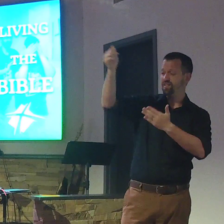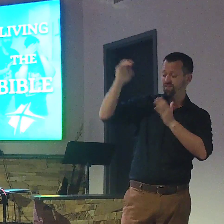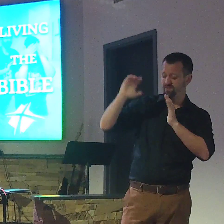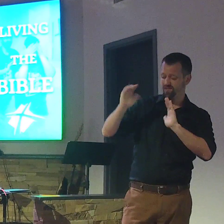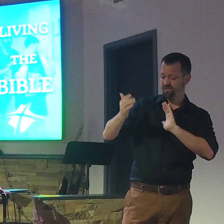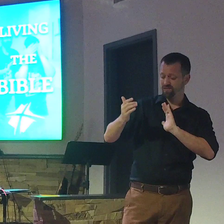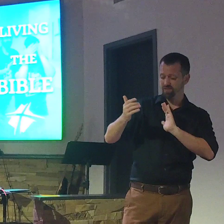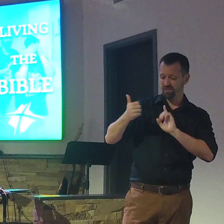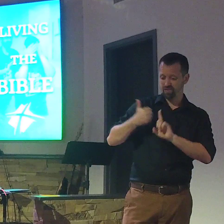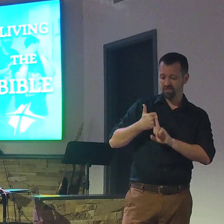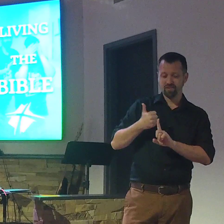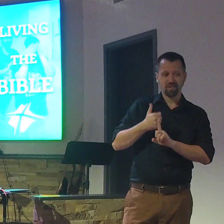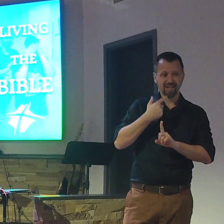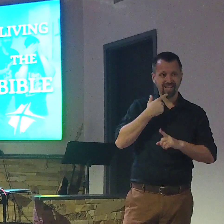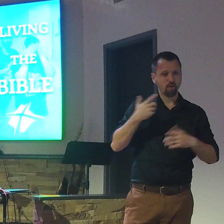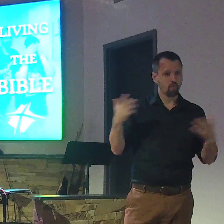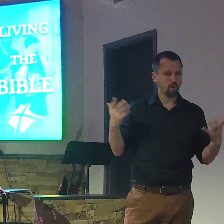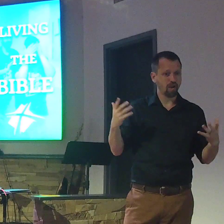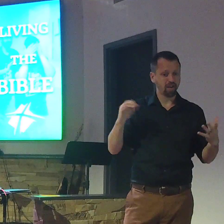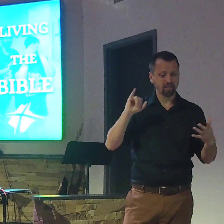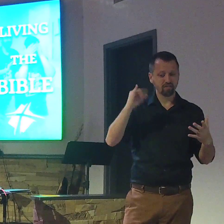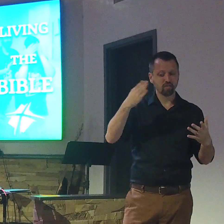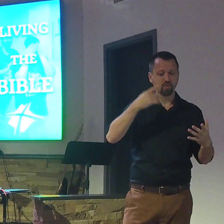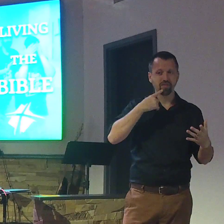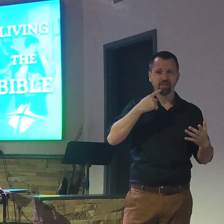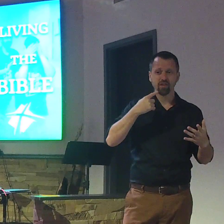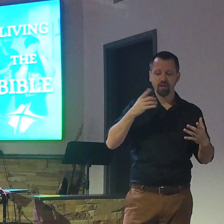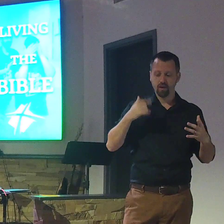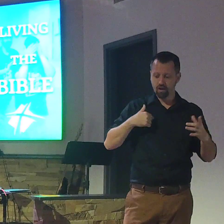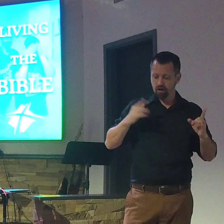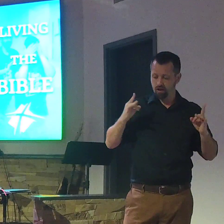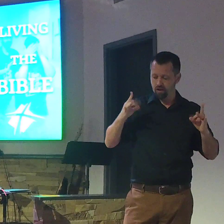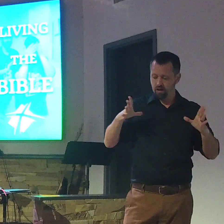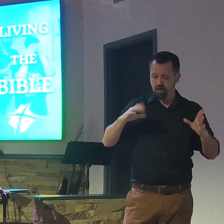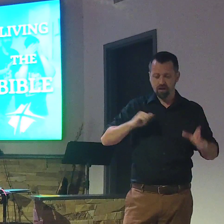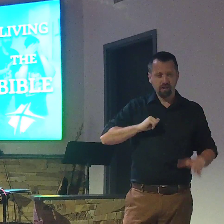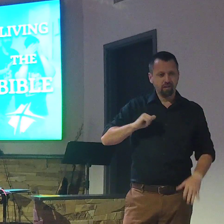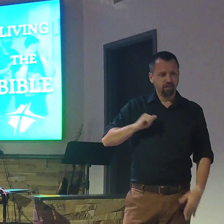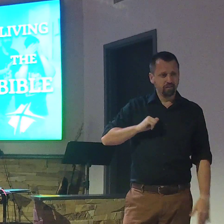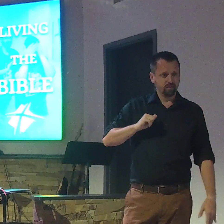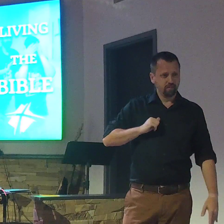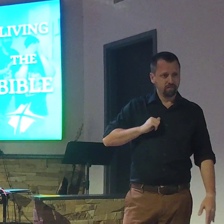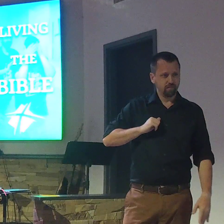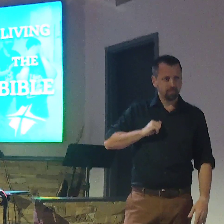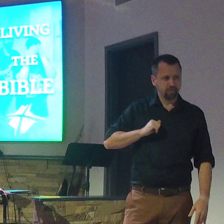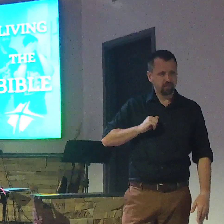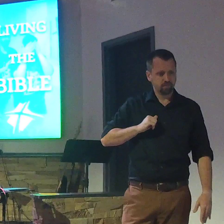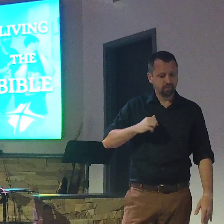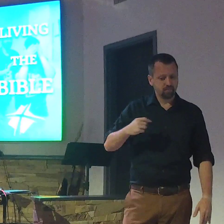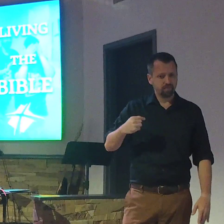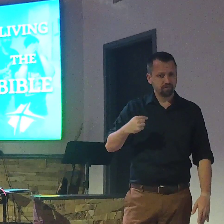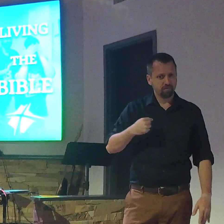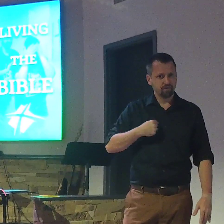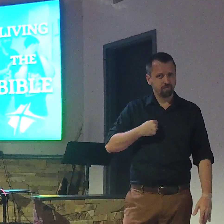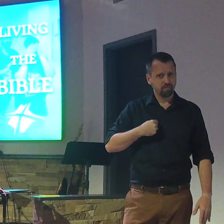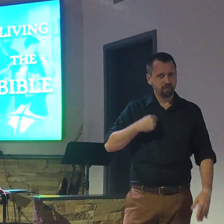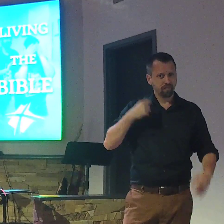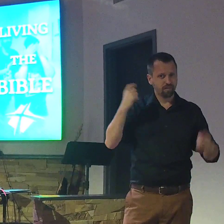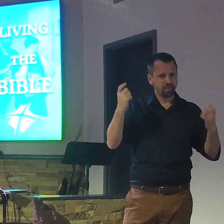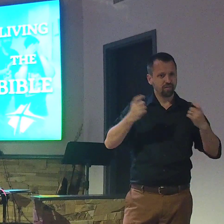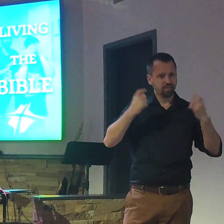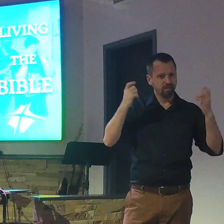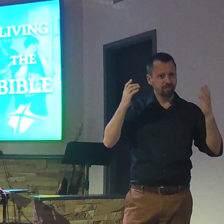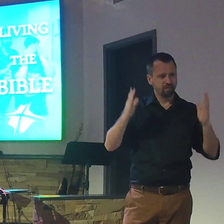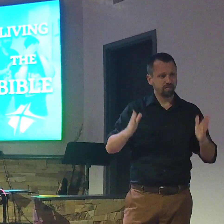is, these were his words. He says, I abhor myself, for I am a sinner,